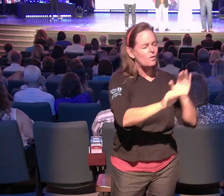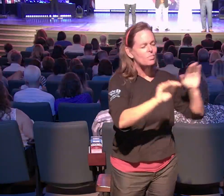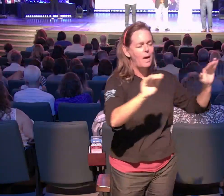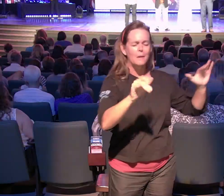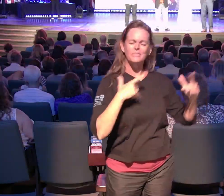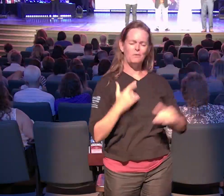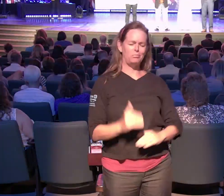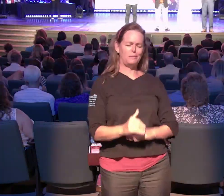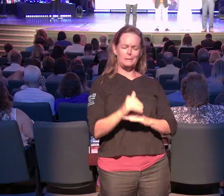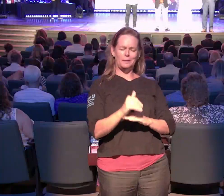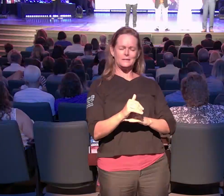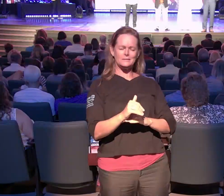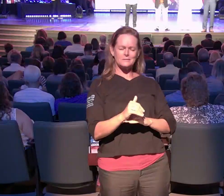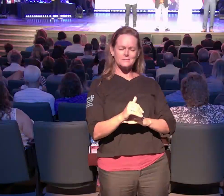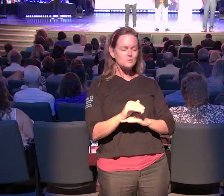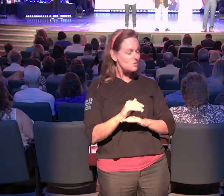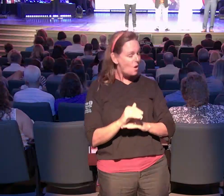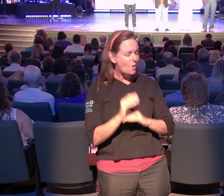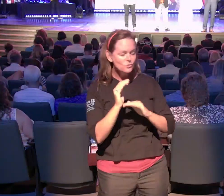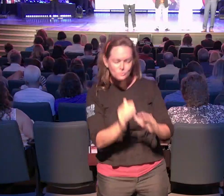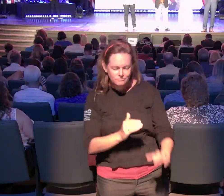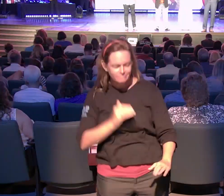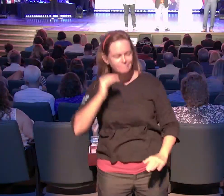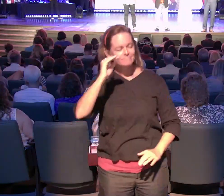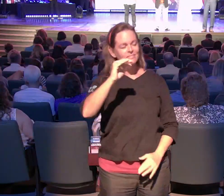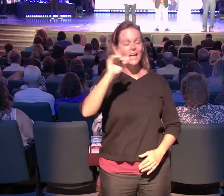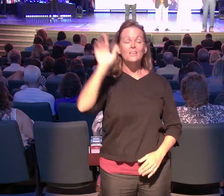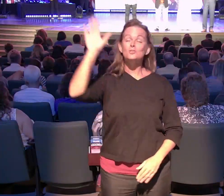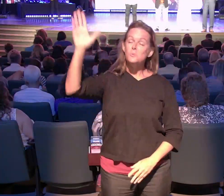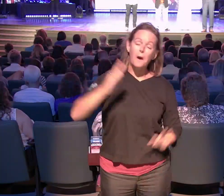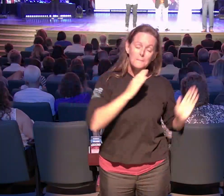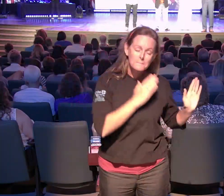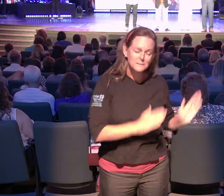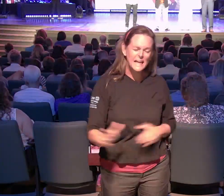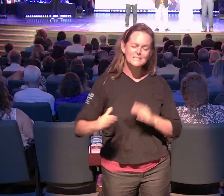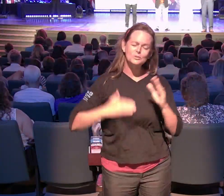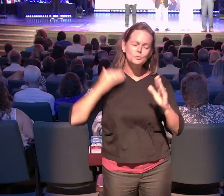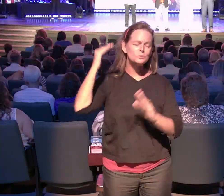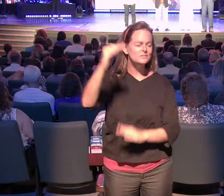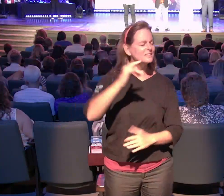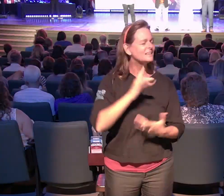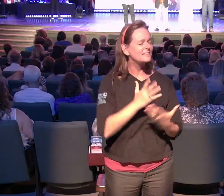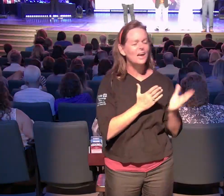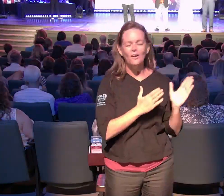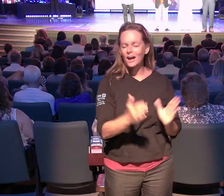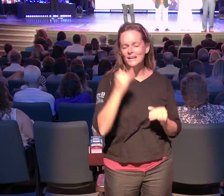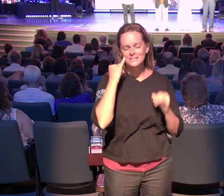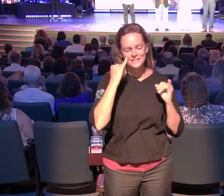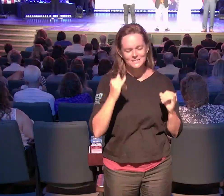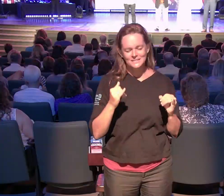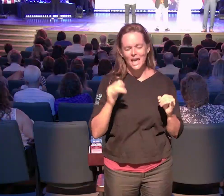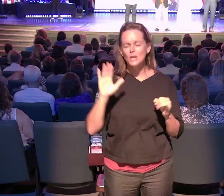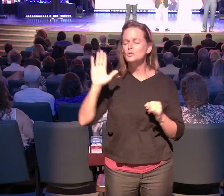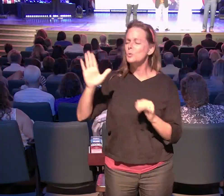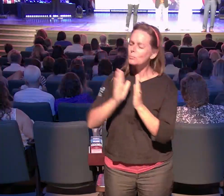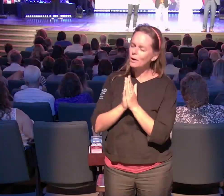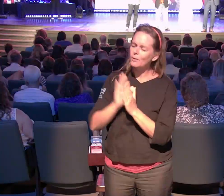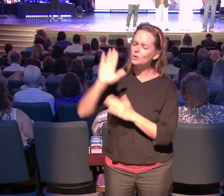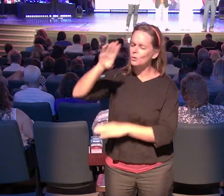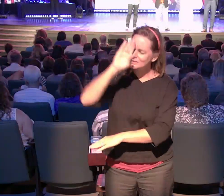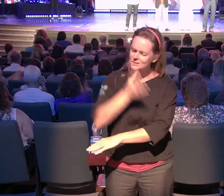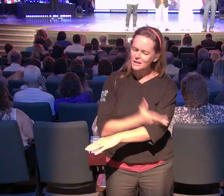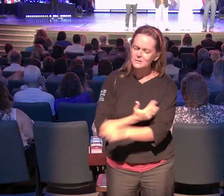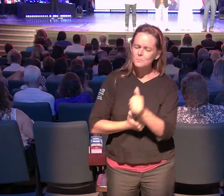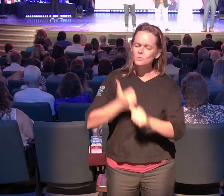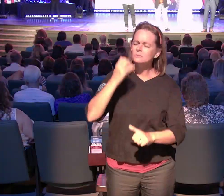than they could ever hope, dream, or imagine. So God, I just pray that you would make us, your church, an answer to your prayer. It's in your Son's